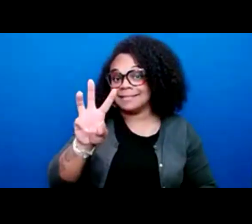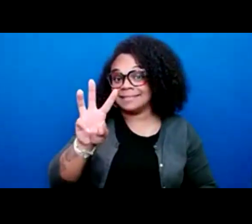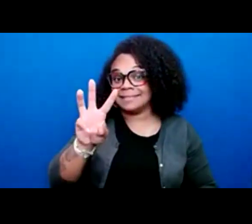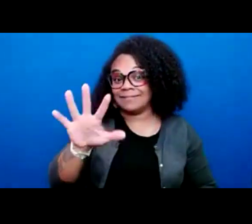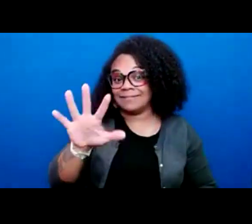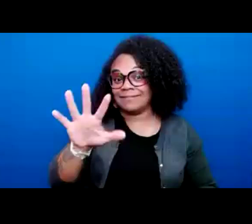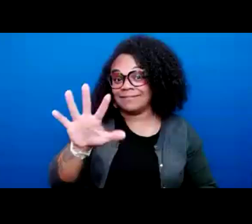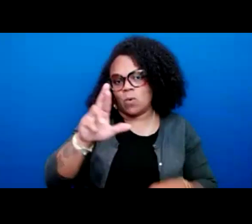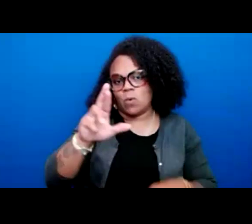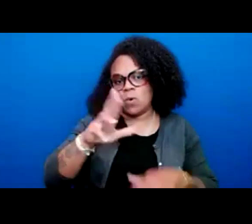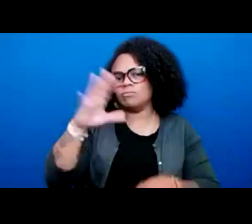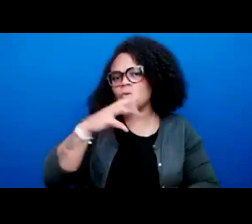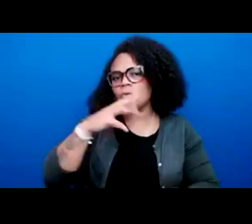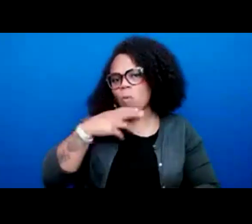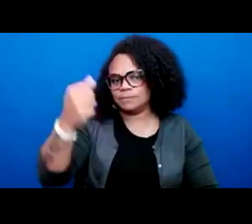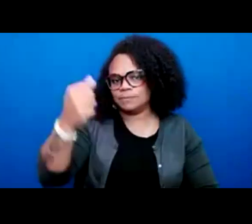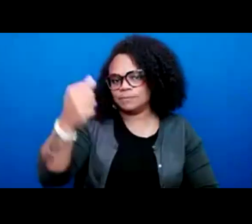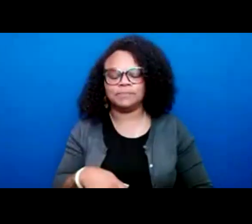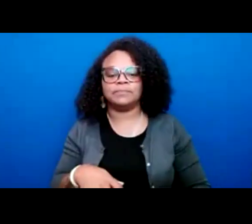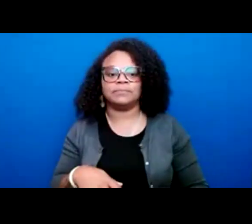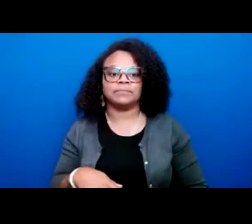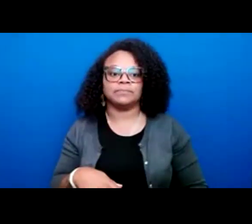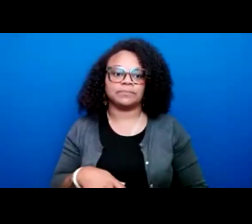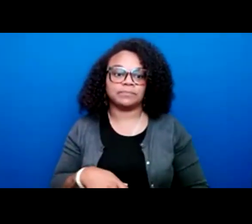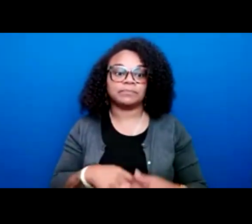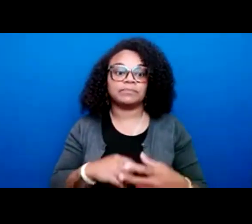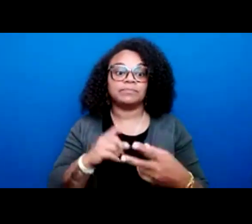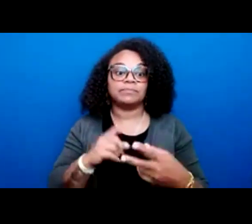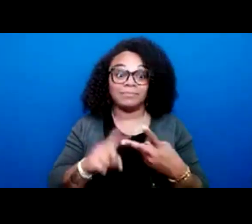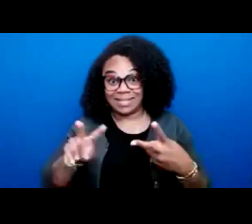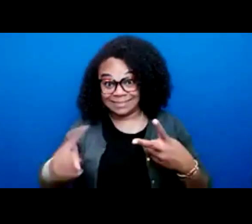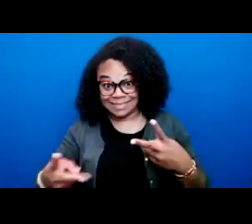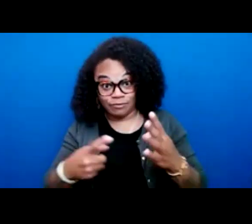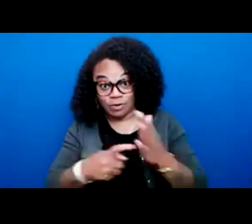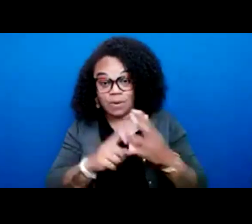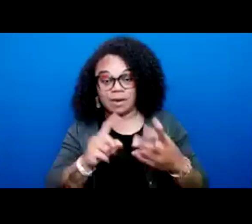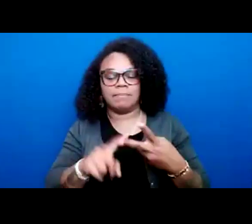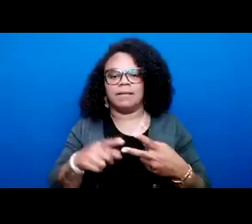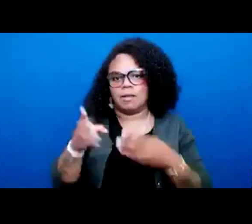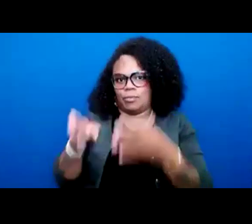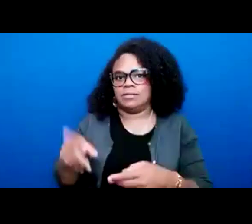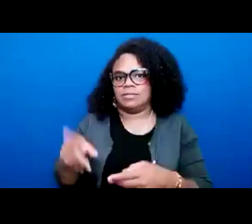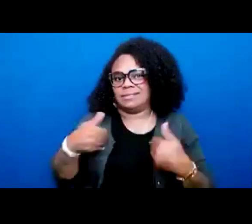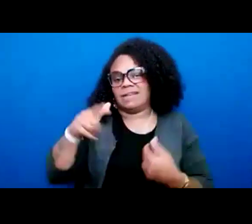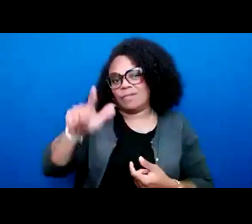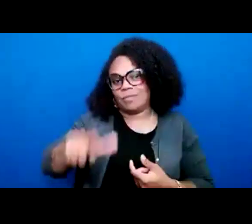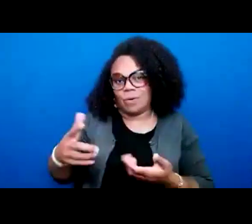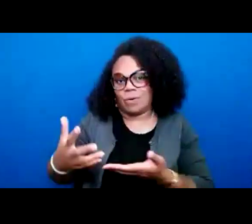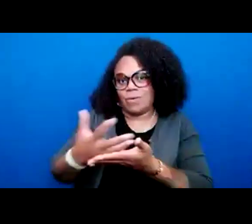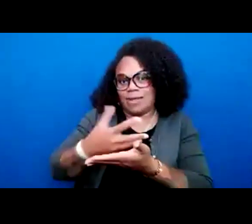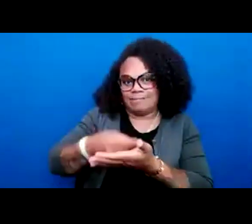And second, the person must have low assets or resources. I'm sort of using that term asset and resources interchangeably